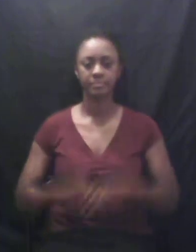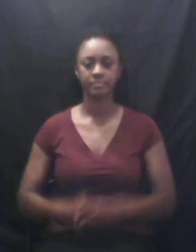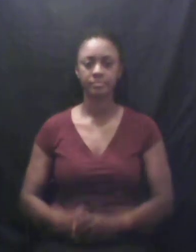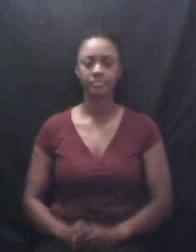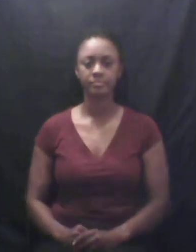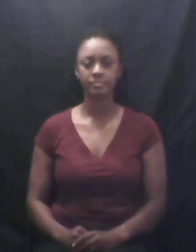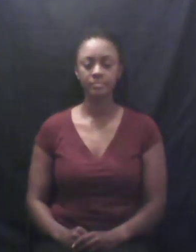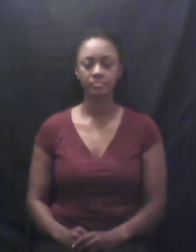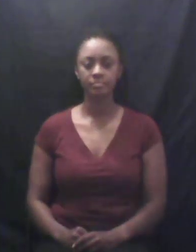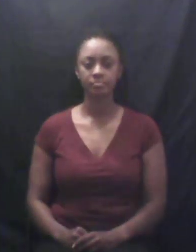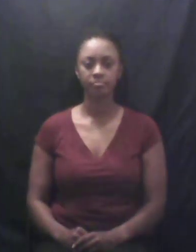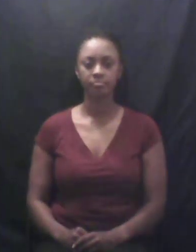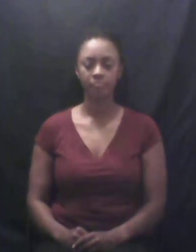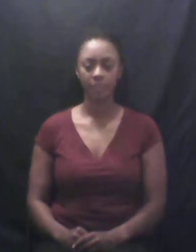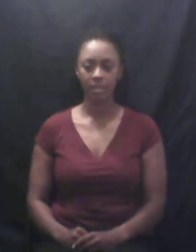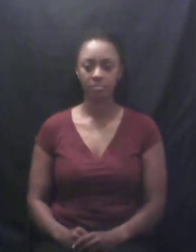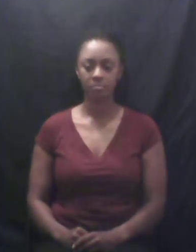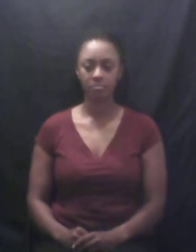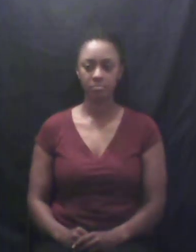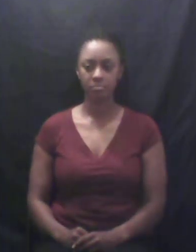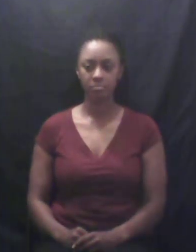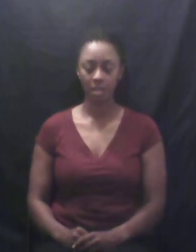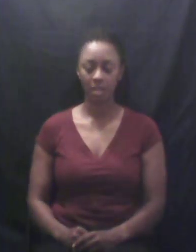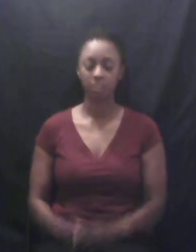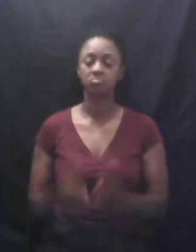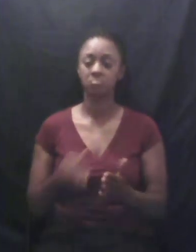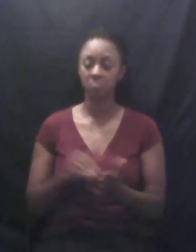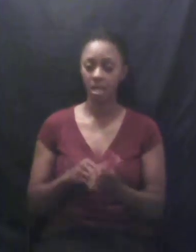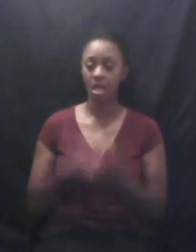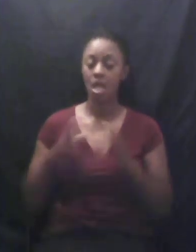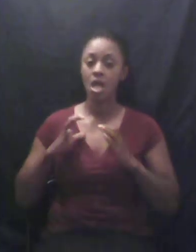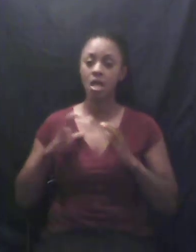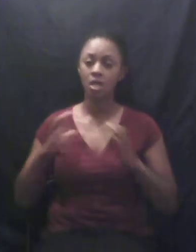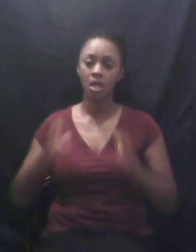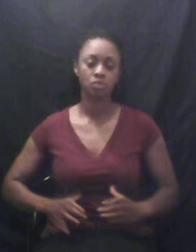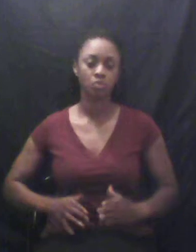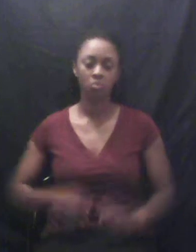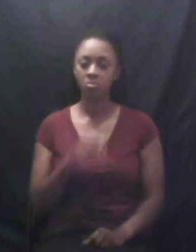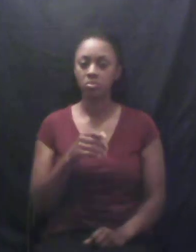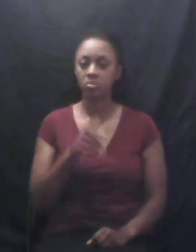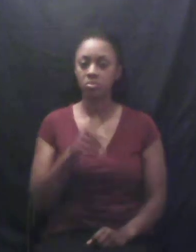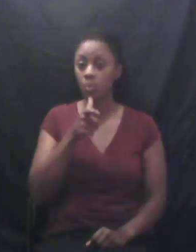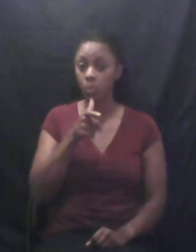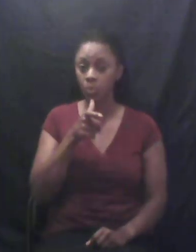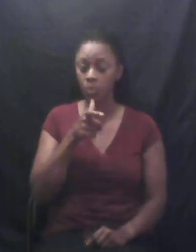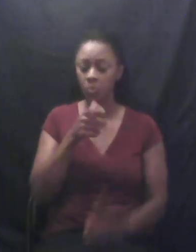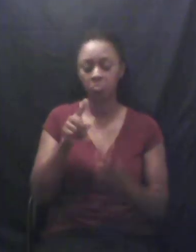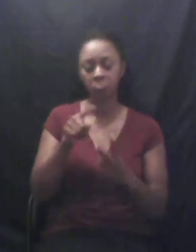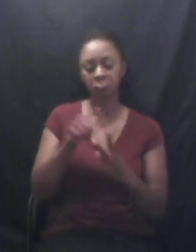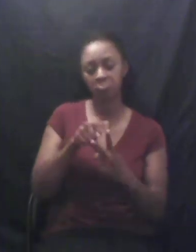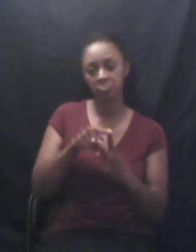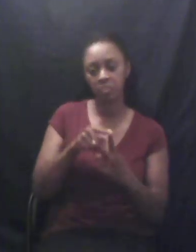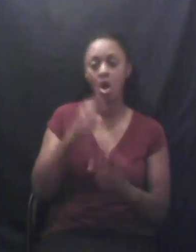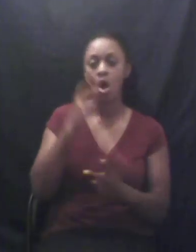So again, consumers are going to be oralists, those in which speech and speech reading is their primary